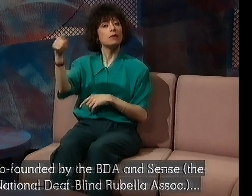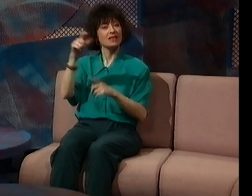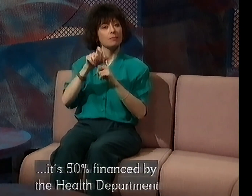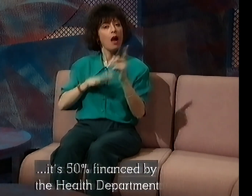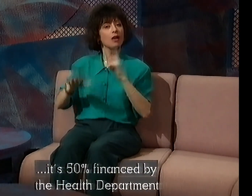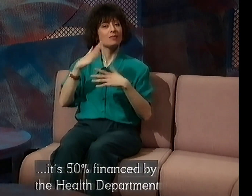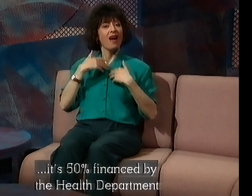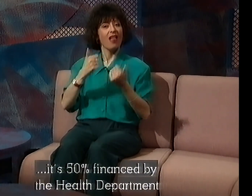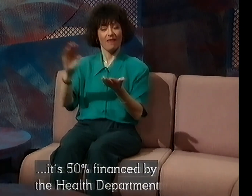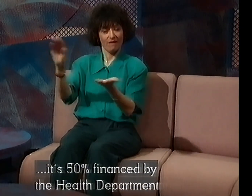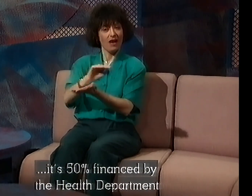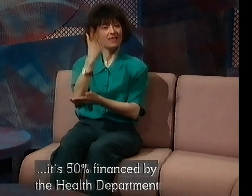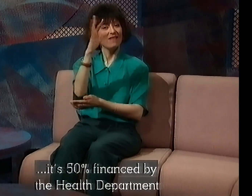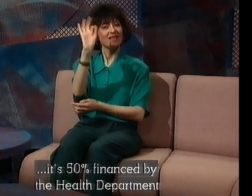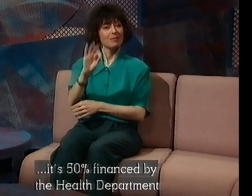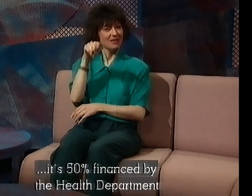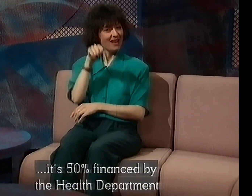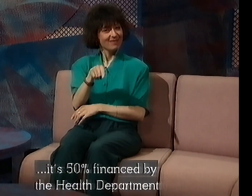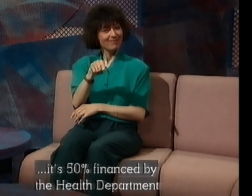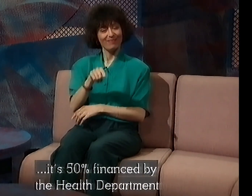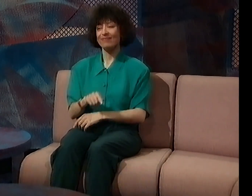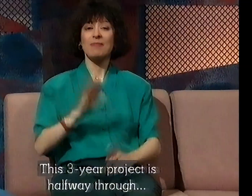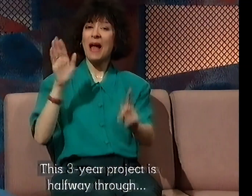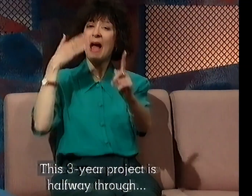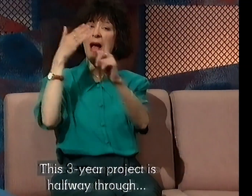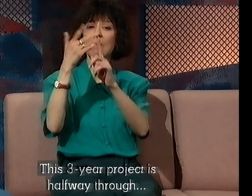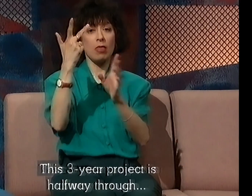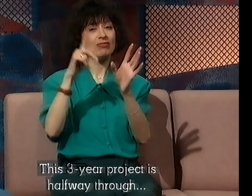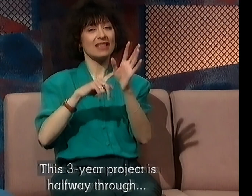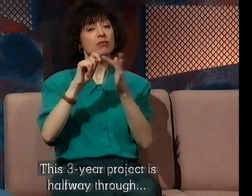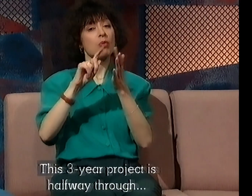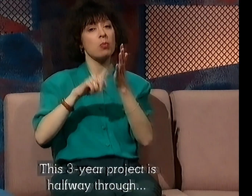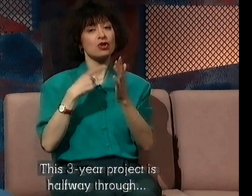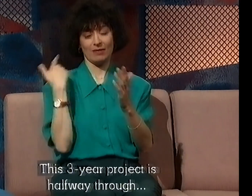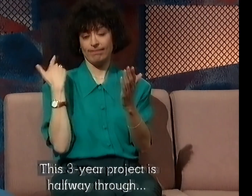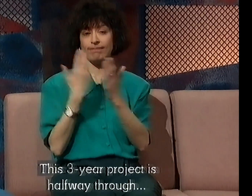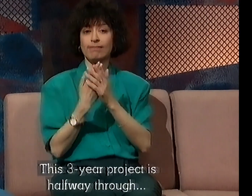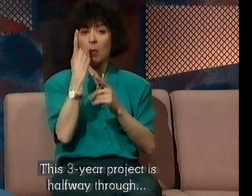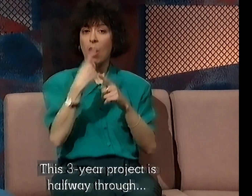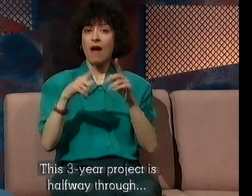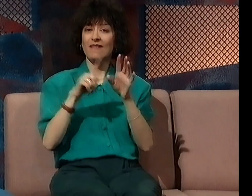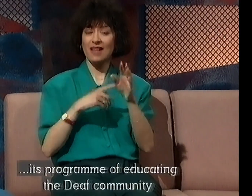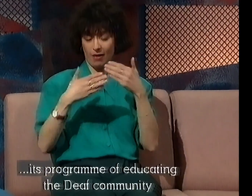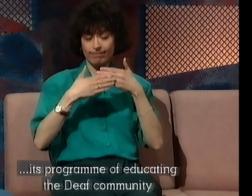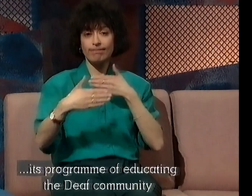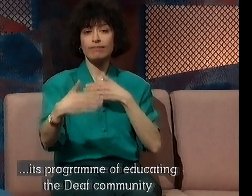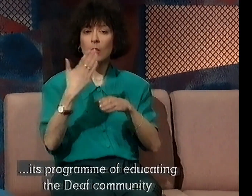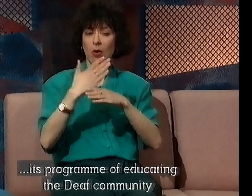it's 50% financed by the Department of Health. This 3-year project is halfway through its programme of informing